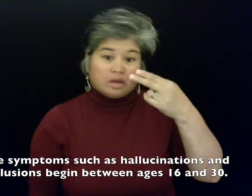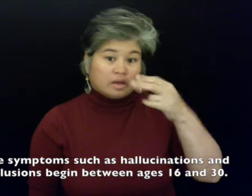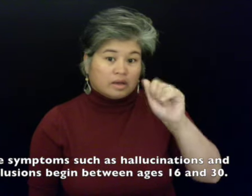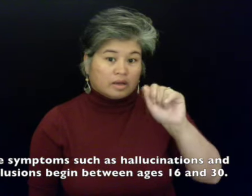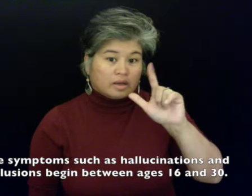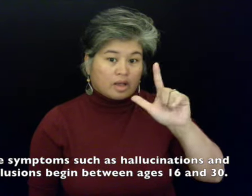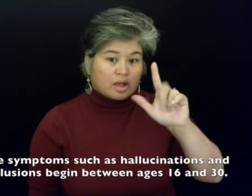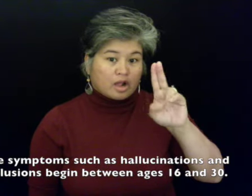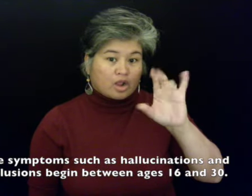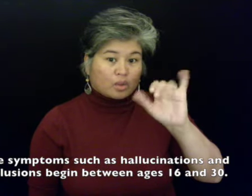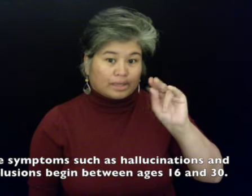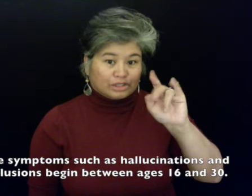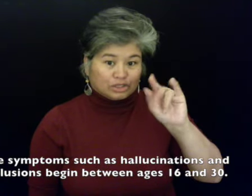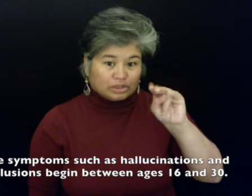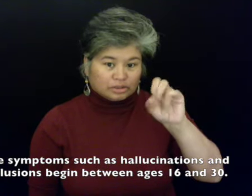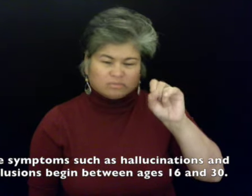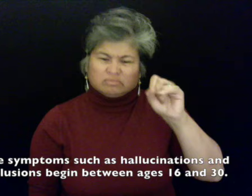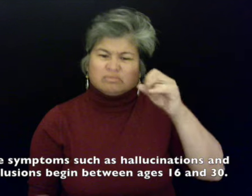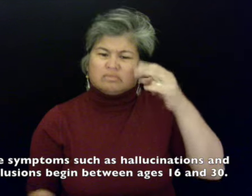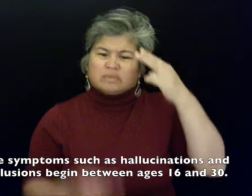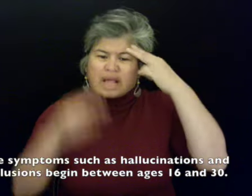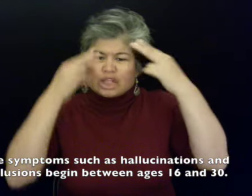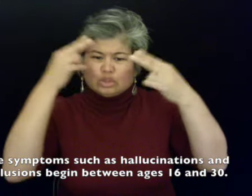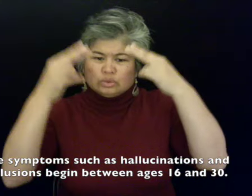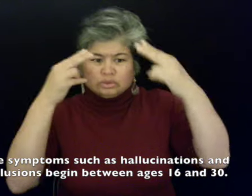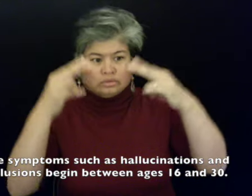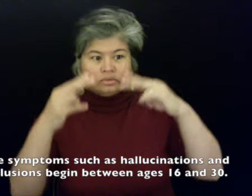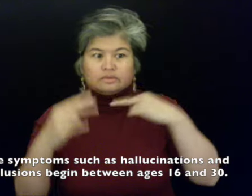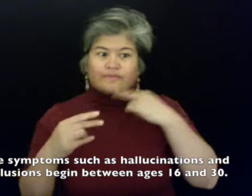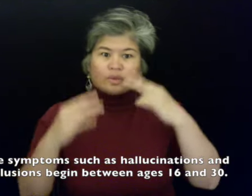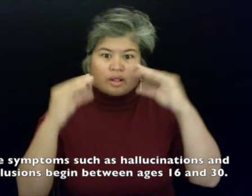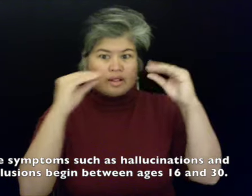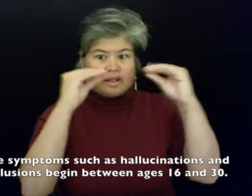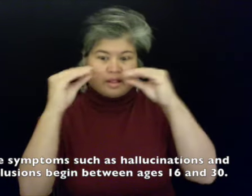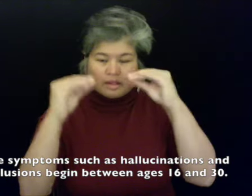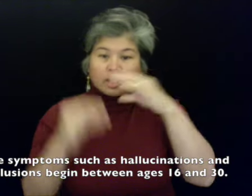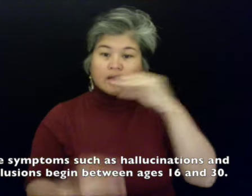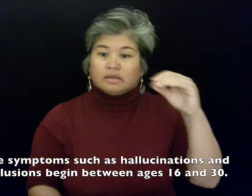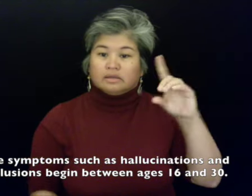and delusions, begin between the ages of 16 and 30.